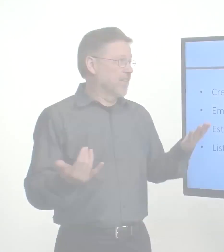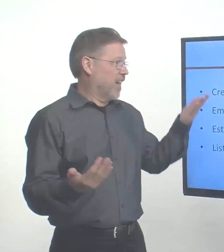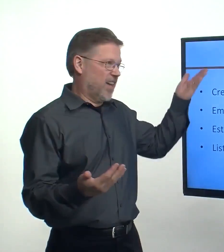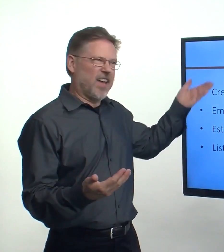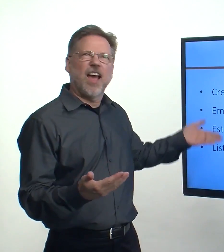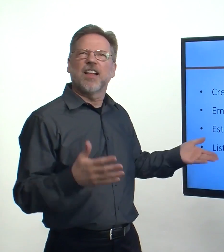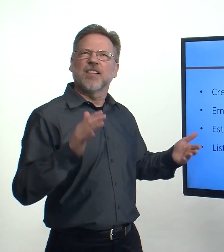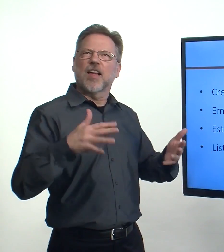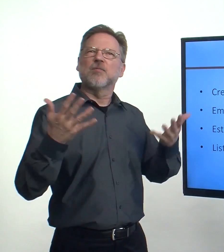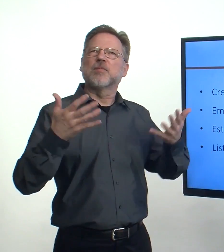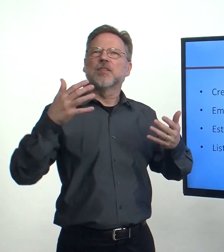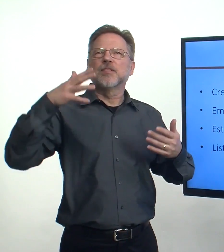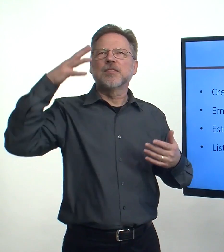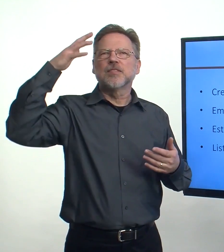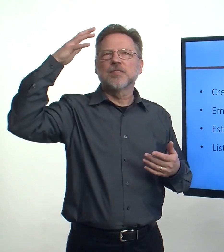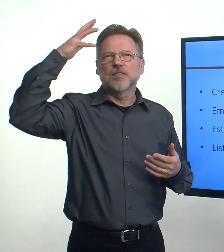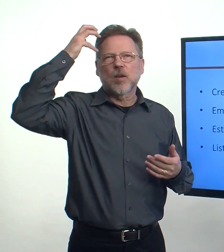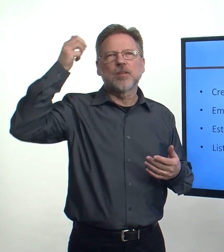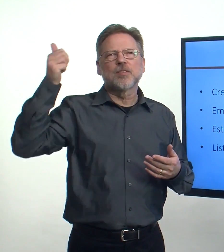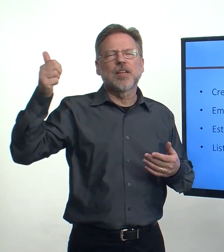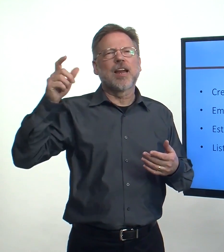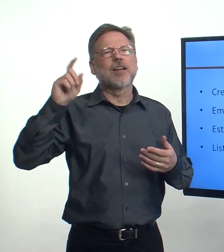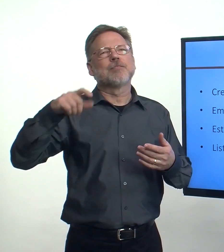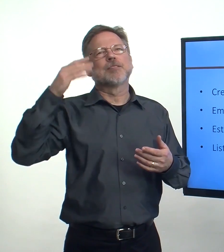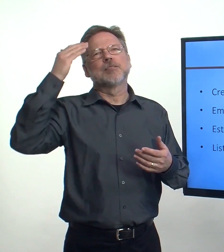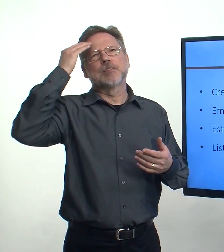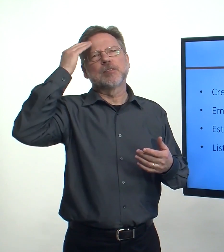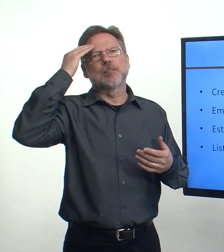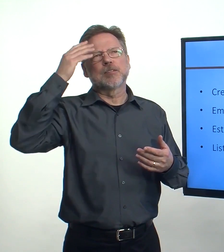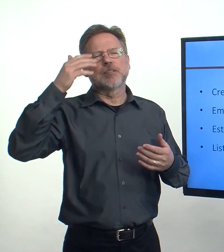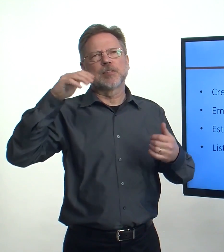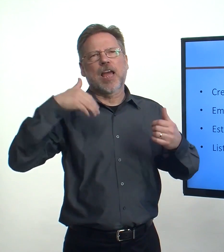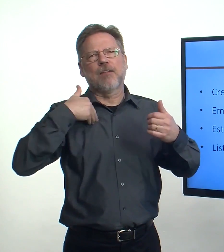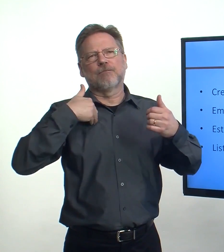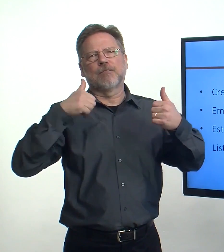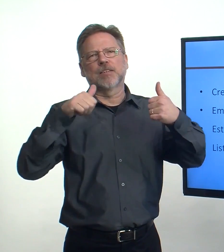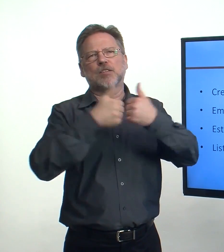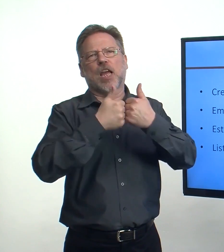used. These are what Stokoe must have known would be challenges.